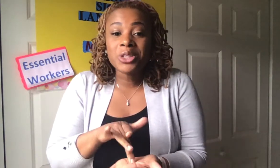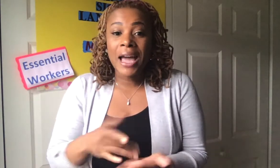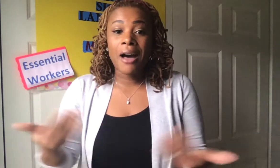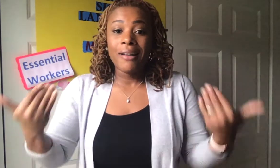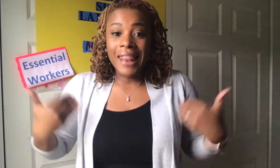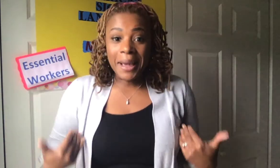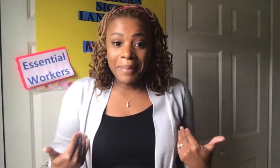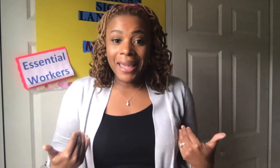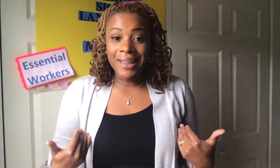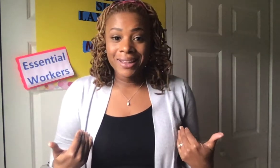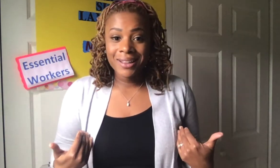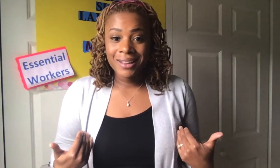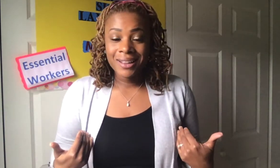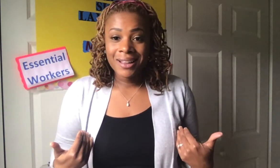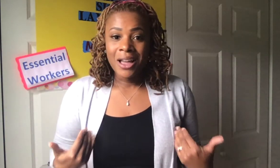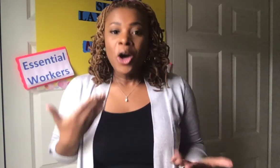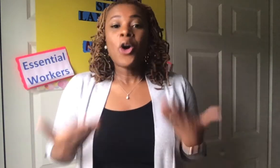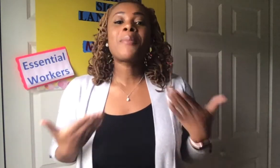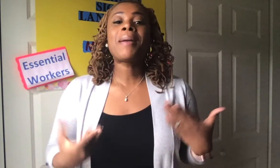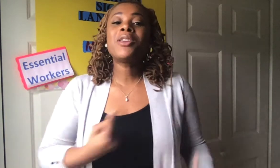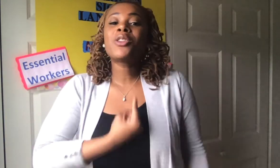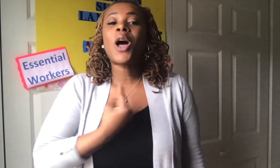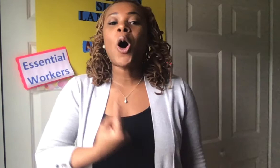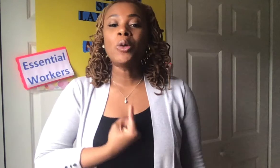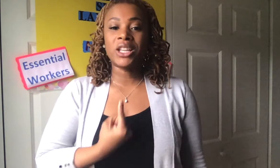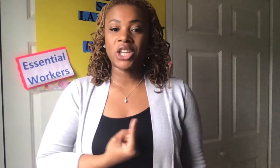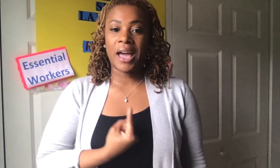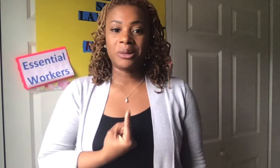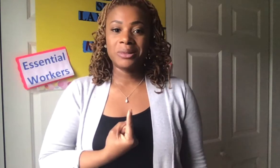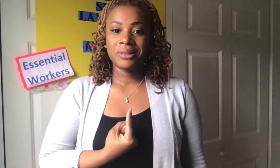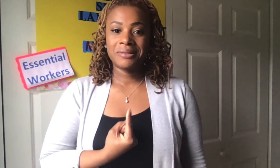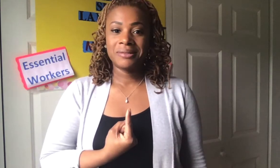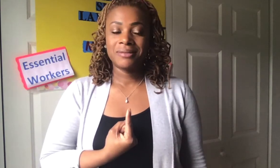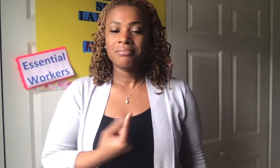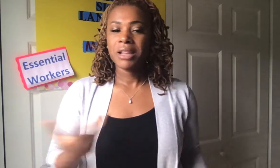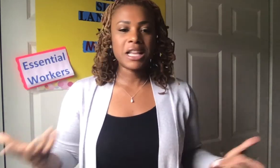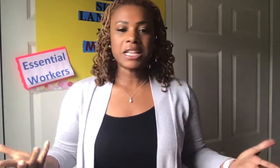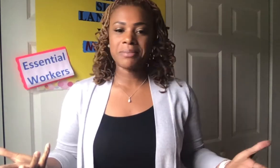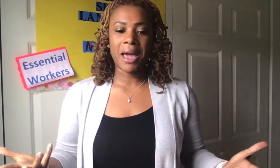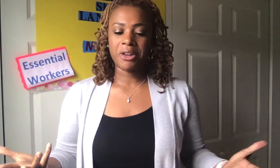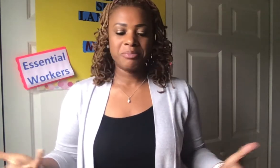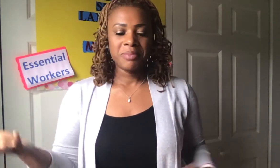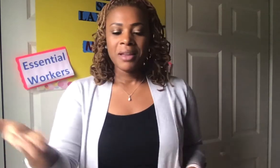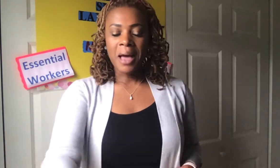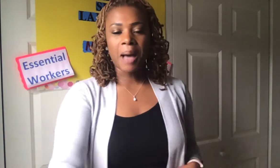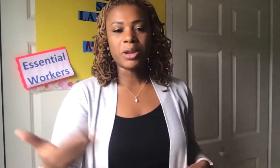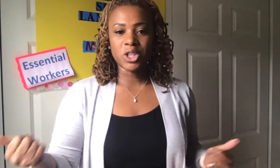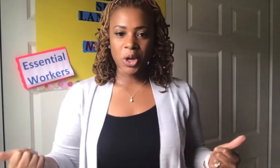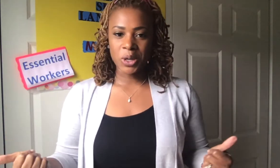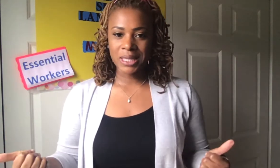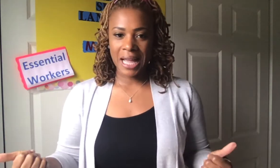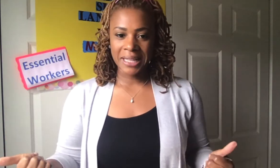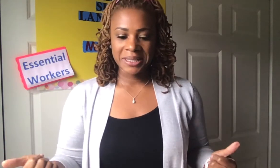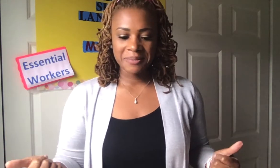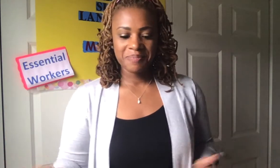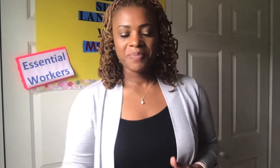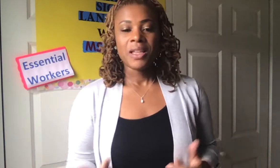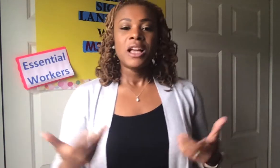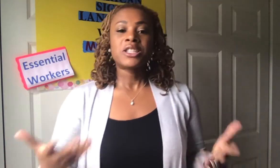child like me. Or maybe you're the only child. It doesn't matter. I'm going to show you the signs. So the